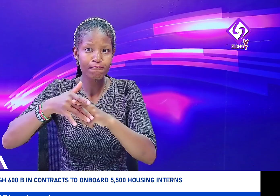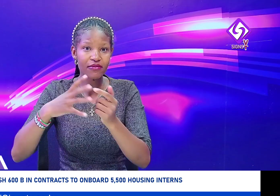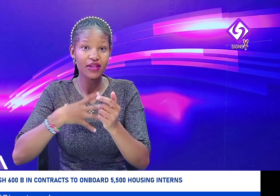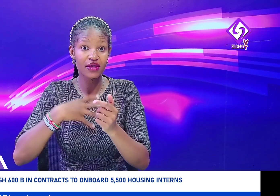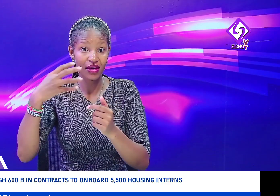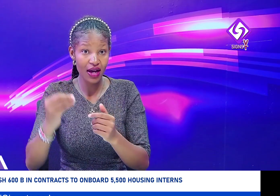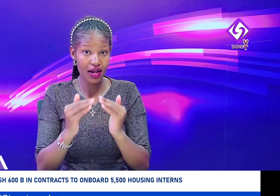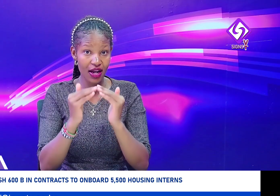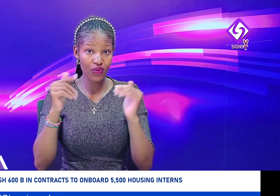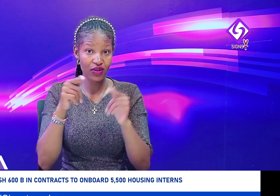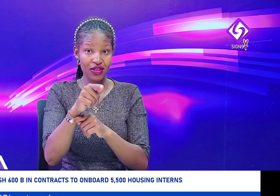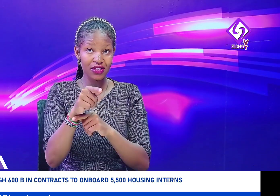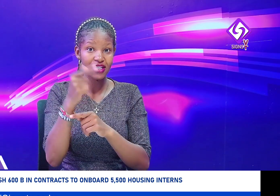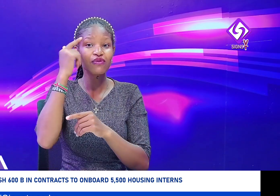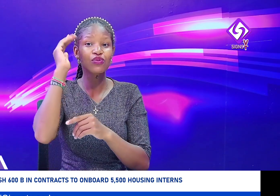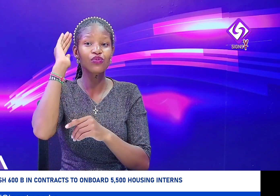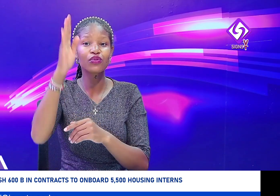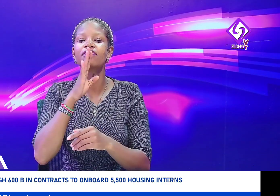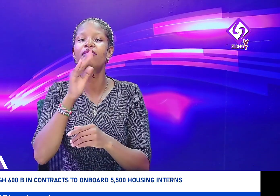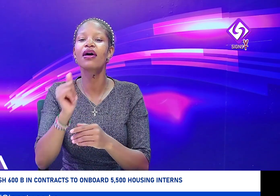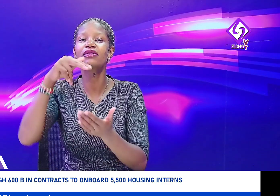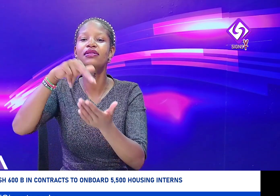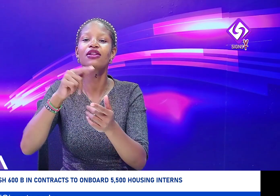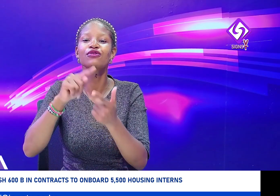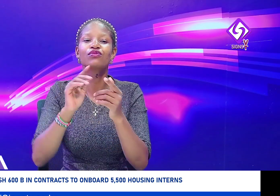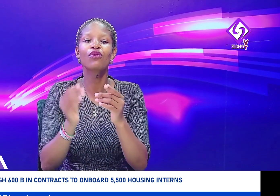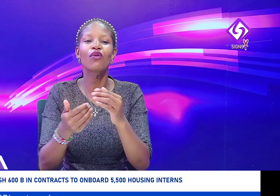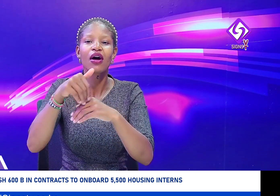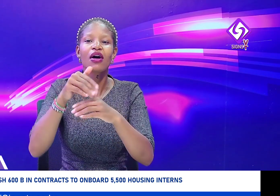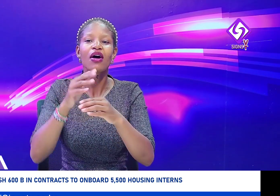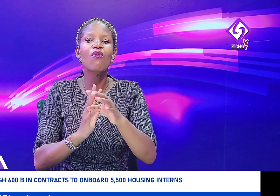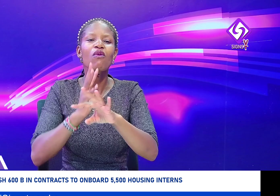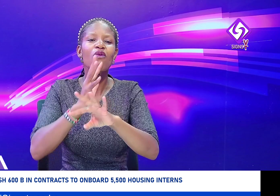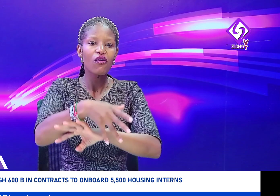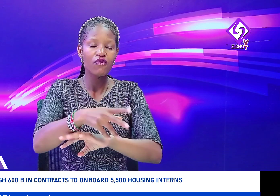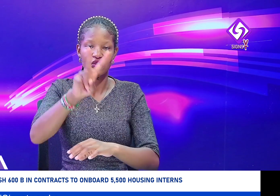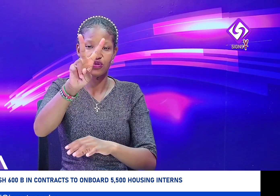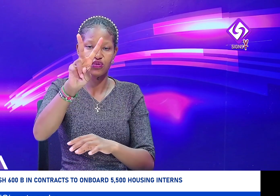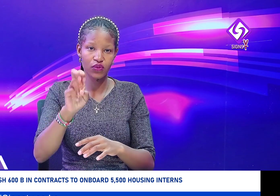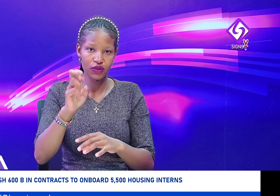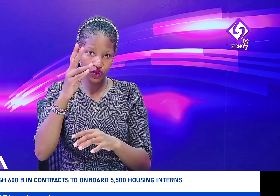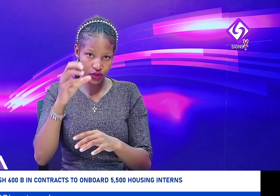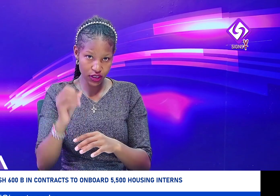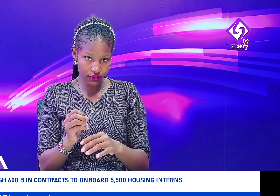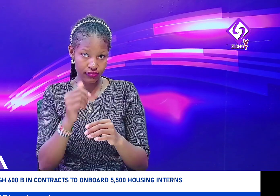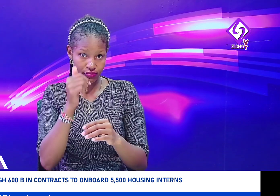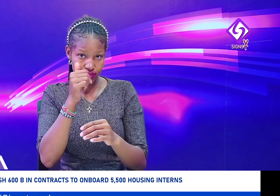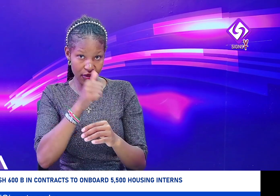mechanical and electrical engineers, and quantity surveyors, will be attached to over 240 private